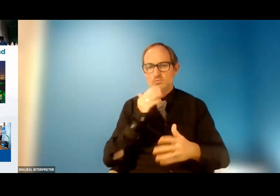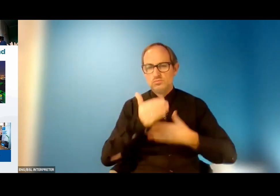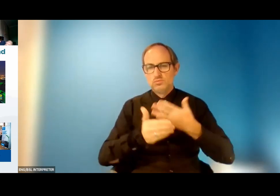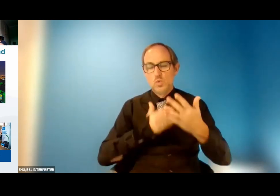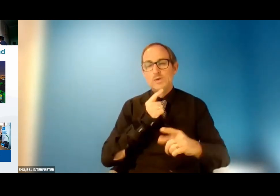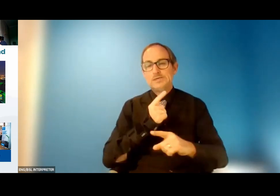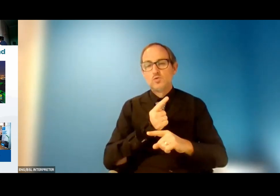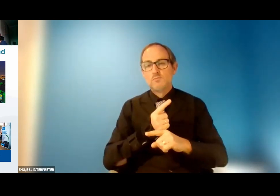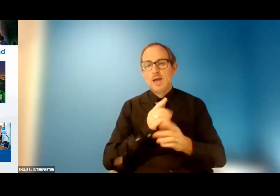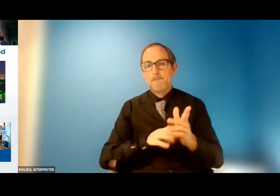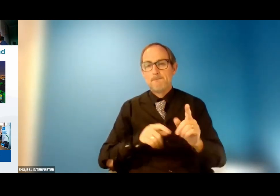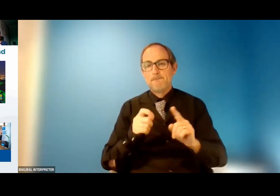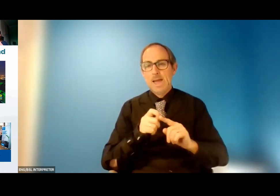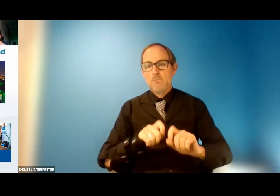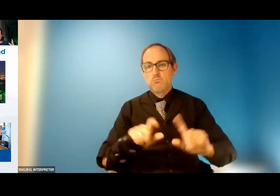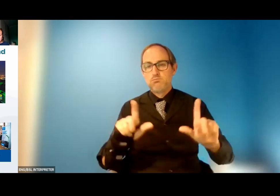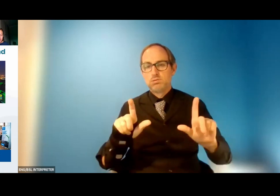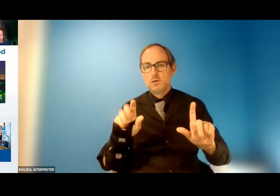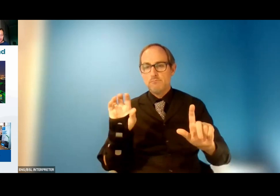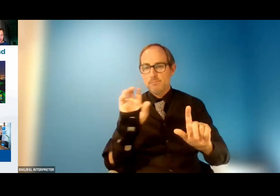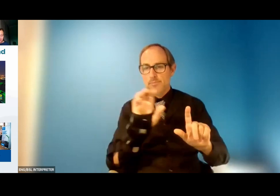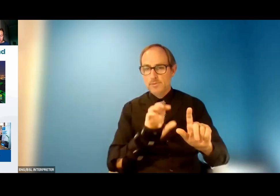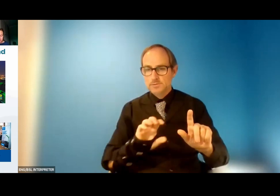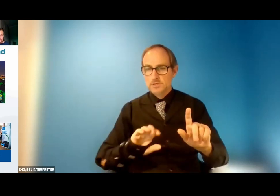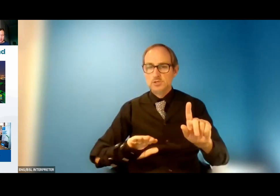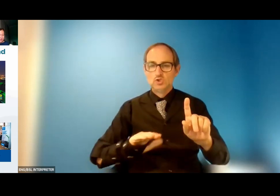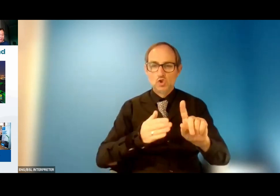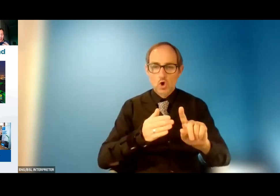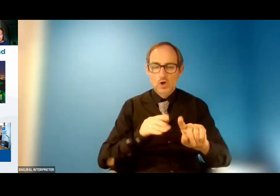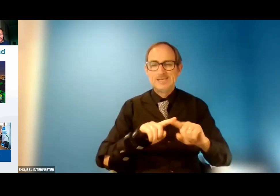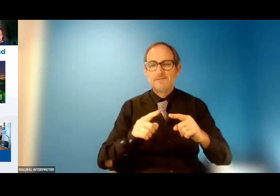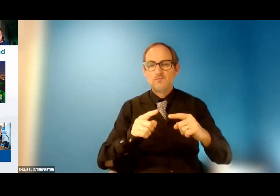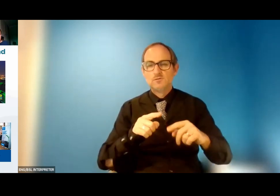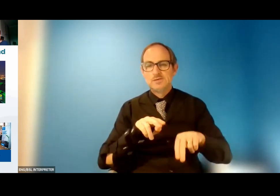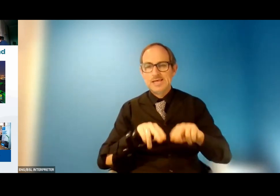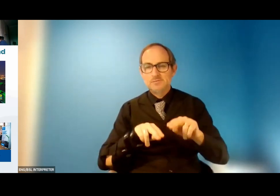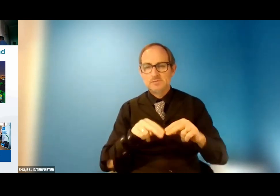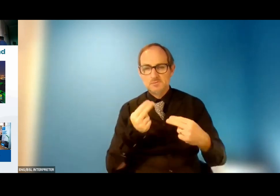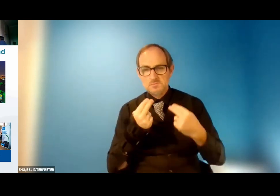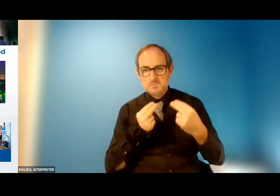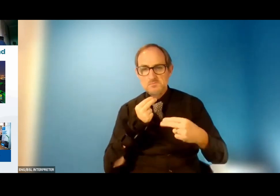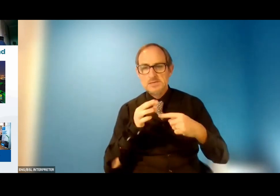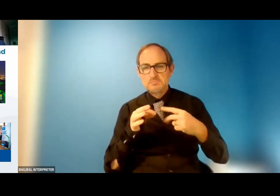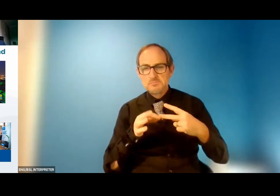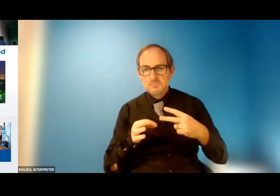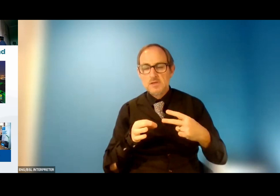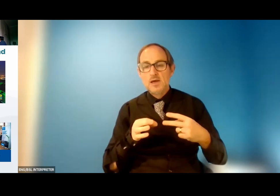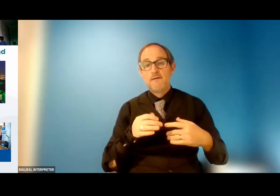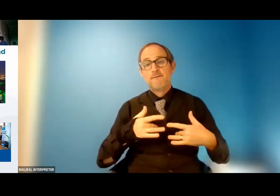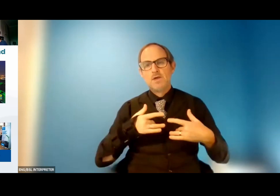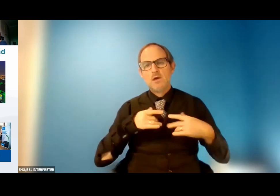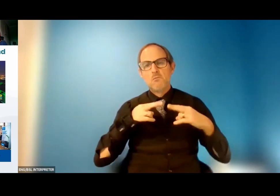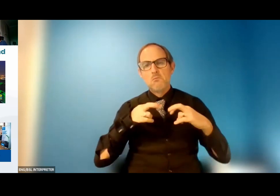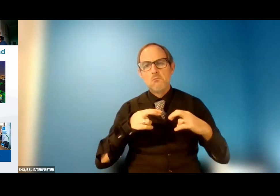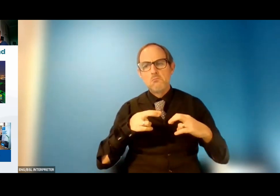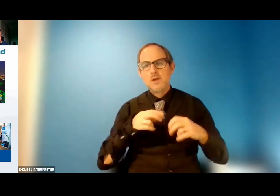mapped targets and indicators across those different dimensions. And we found that Glasgow was already doing a lot of work